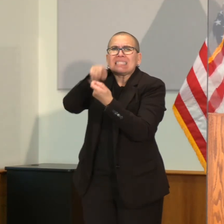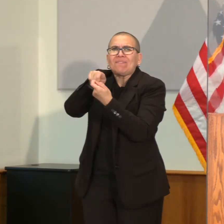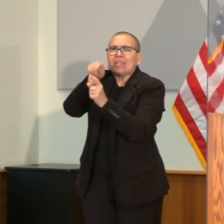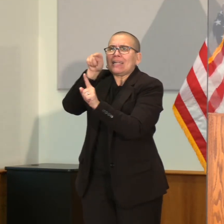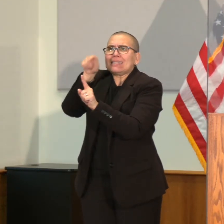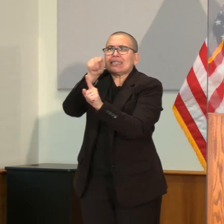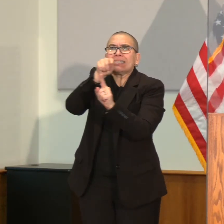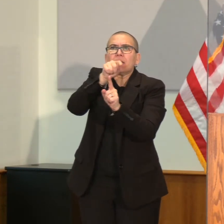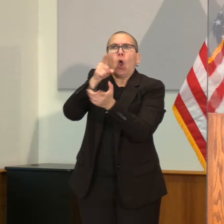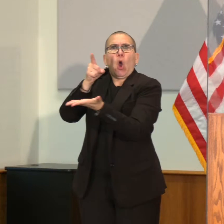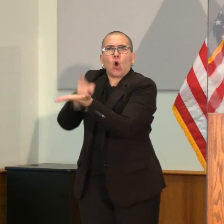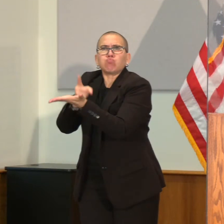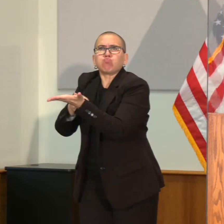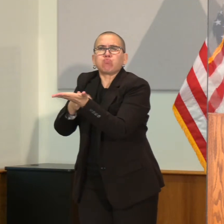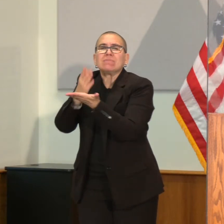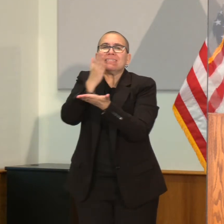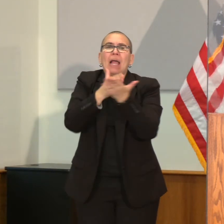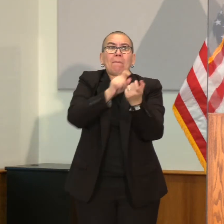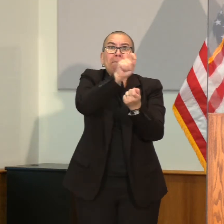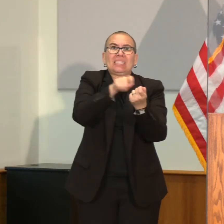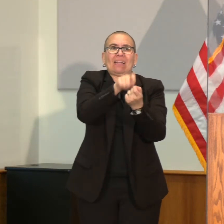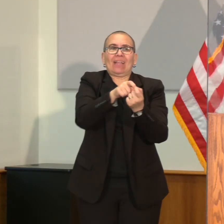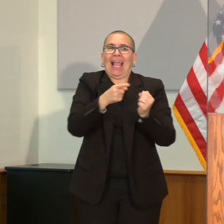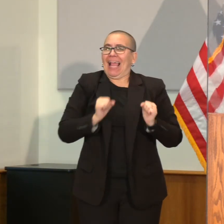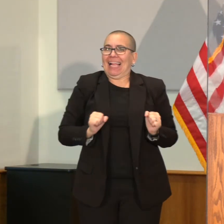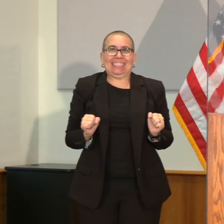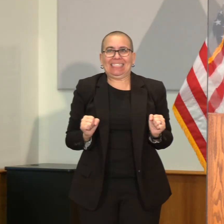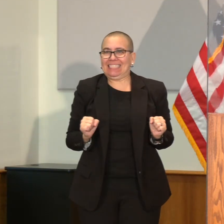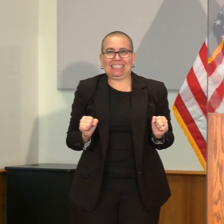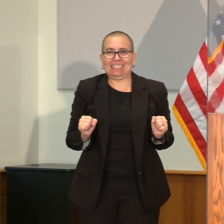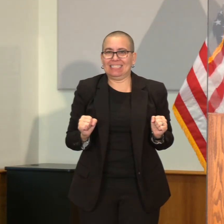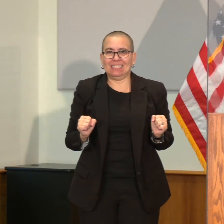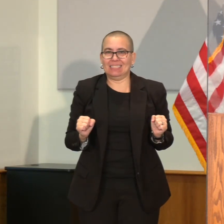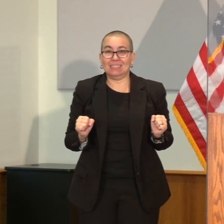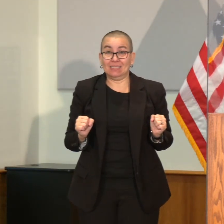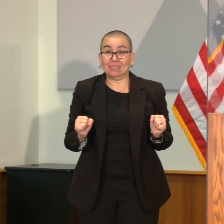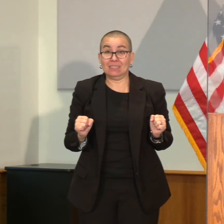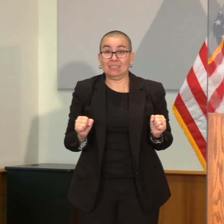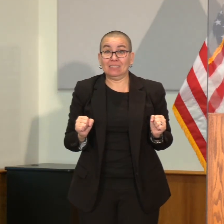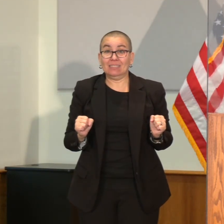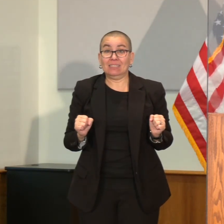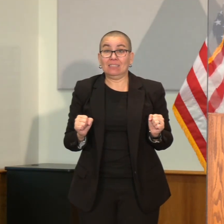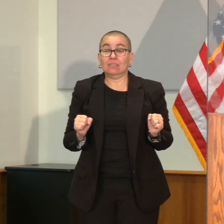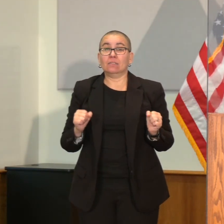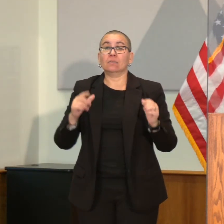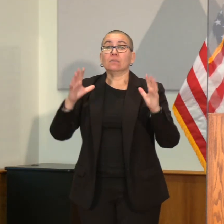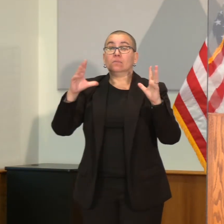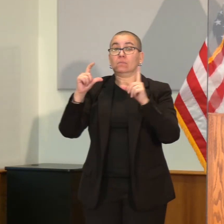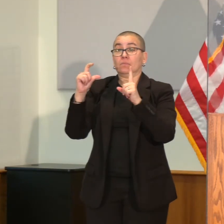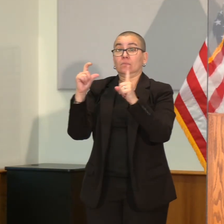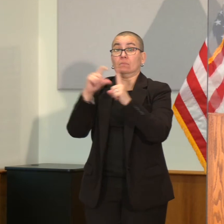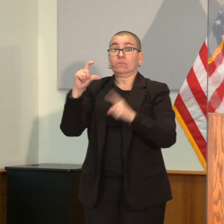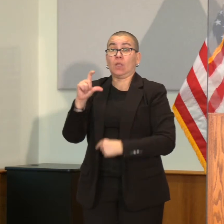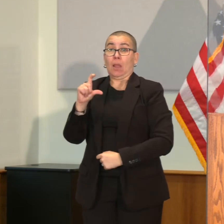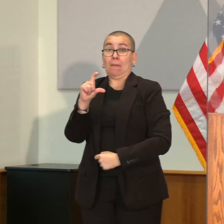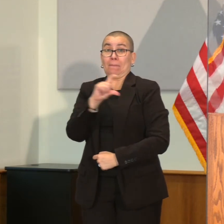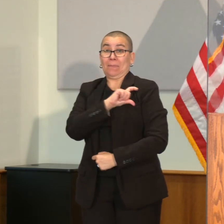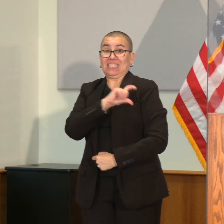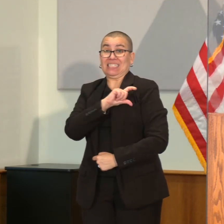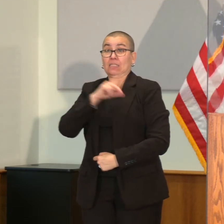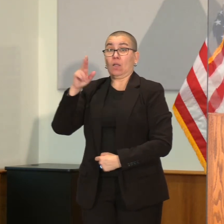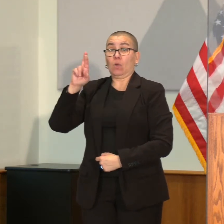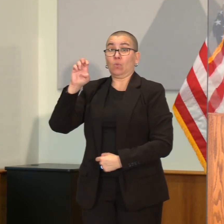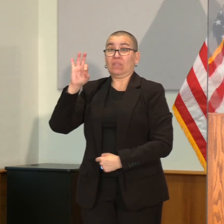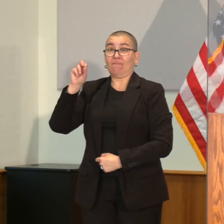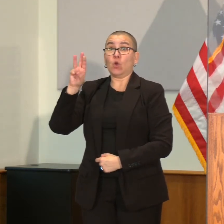or not on the table. And when it comes to phrases like police reform, I have a very good friend who's a police chief in greater Minnesota. I won't